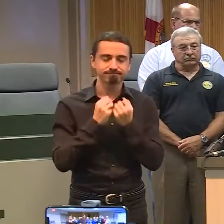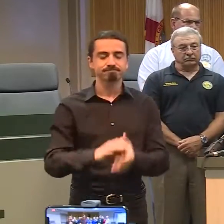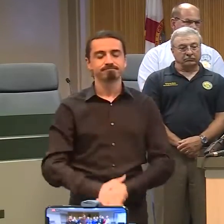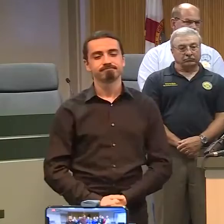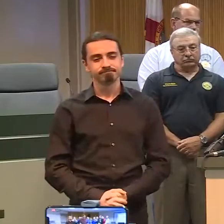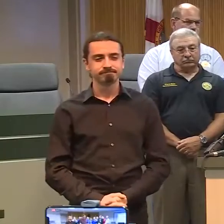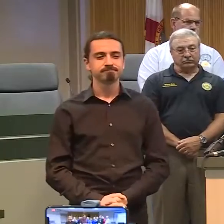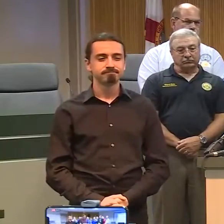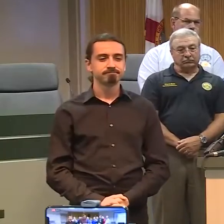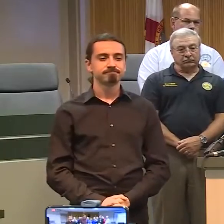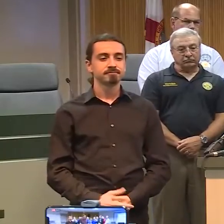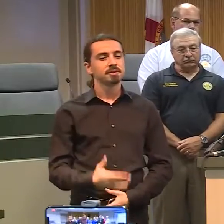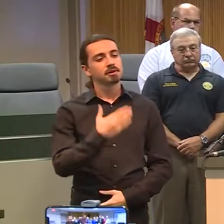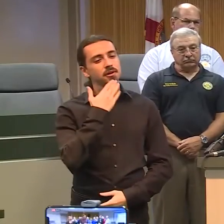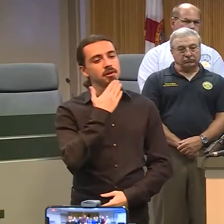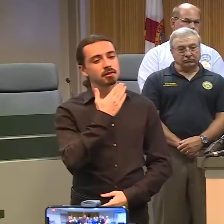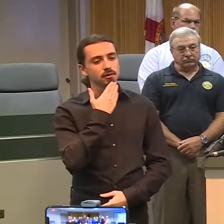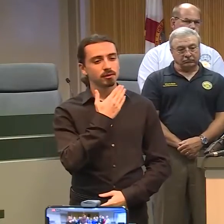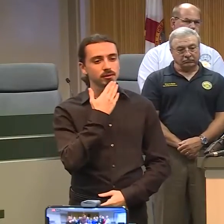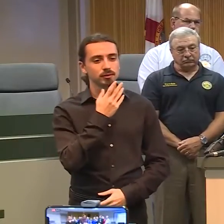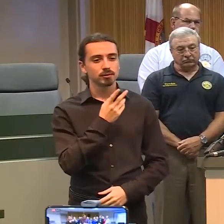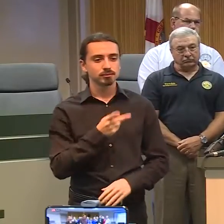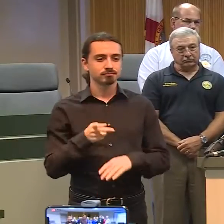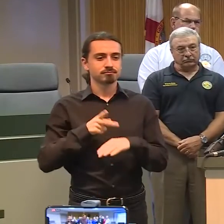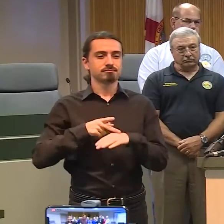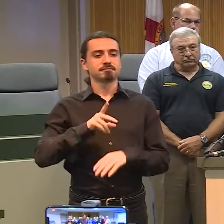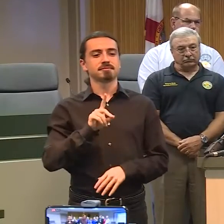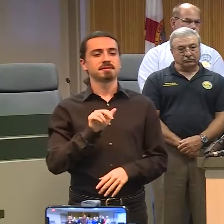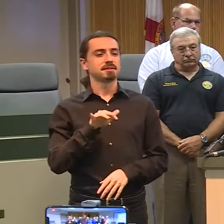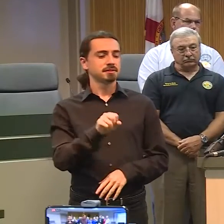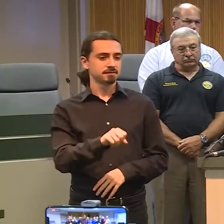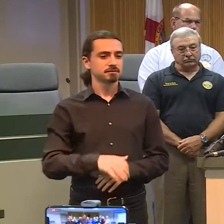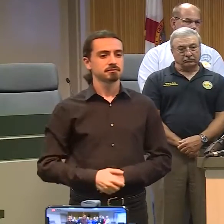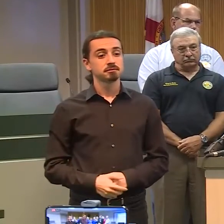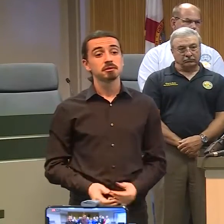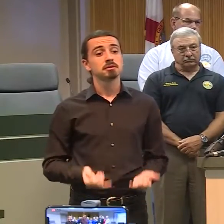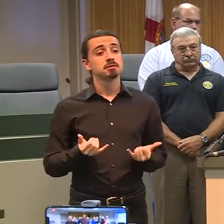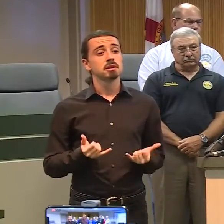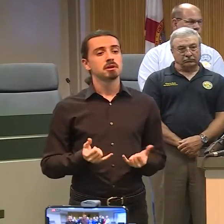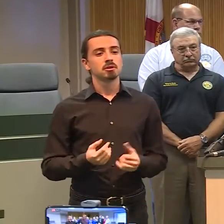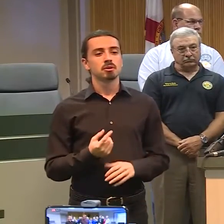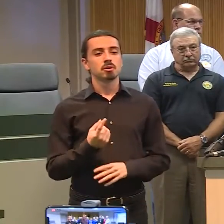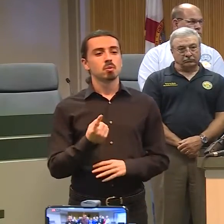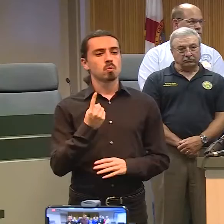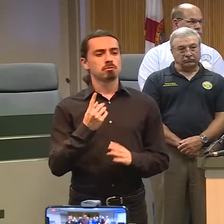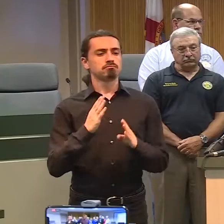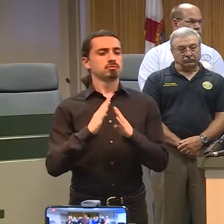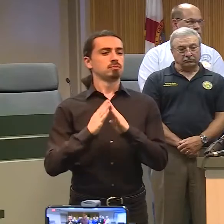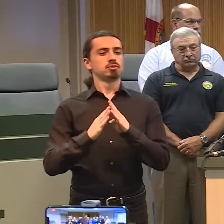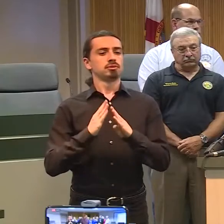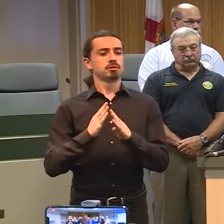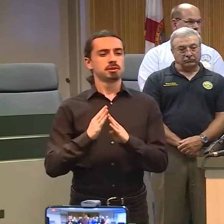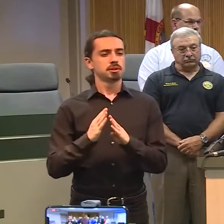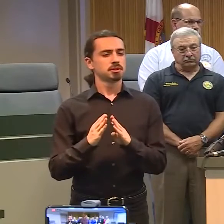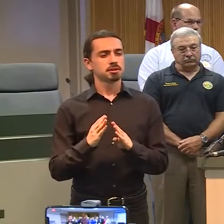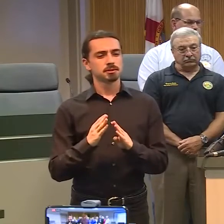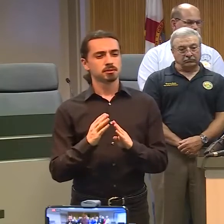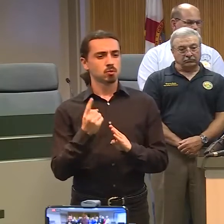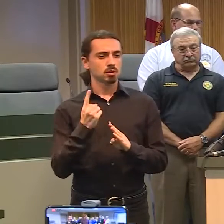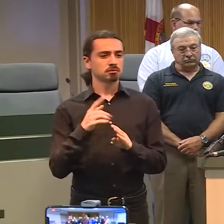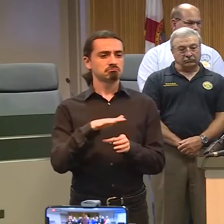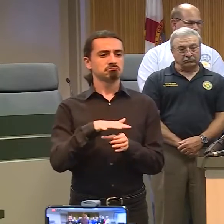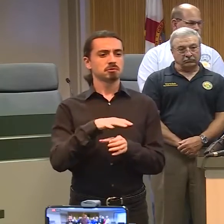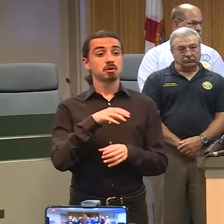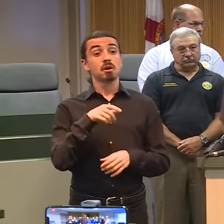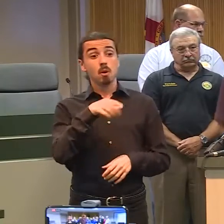Thank you, Superintendent Davis. Let's hear from one of our municipalities and one of our partners from Orange